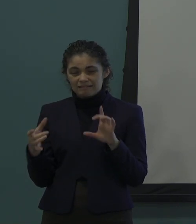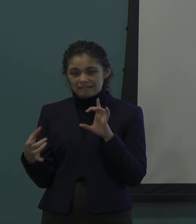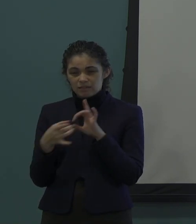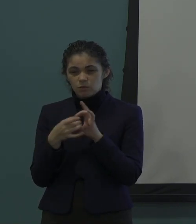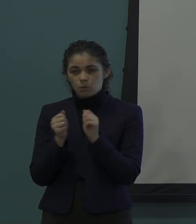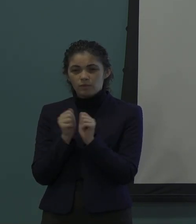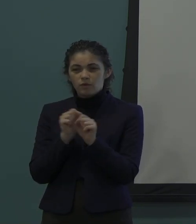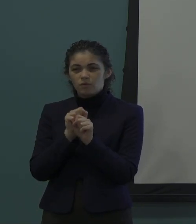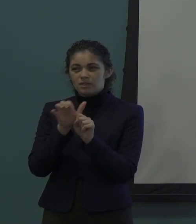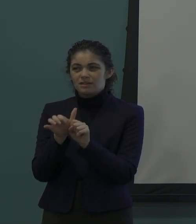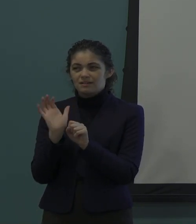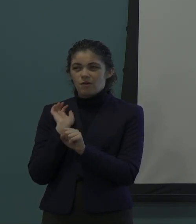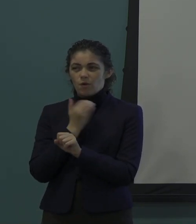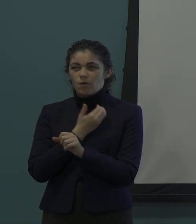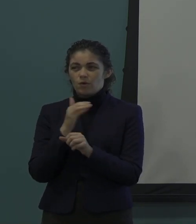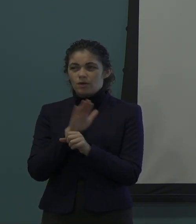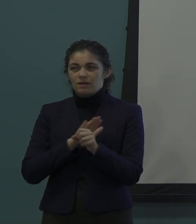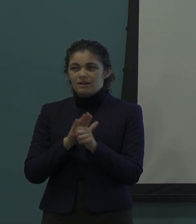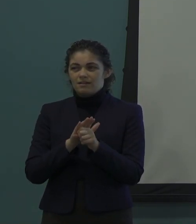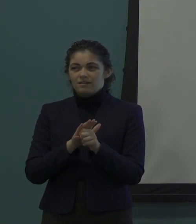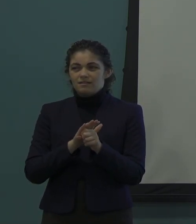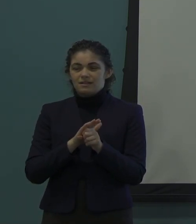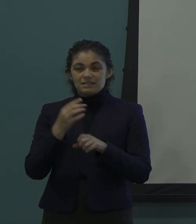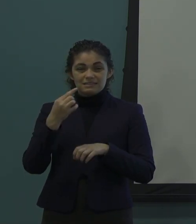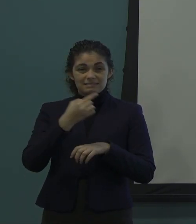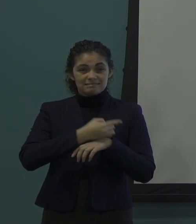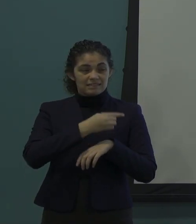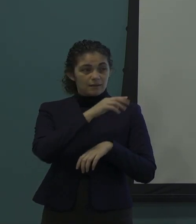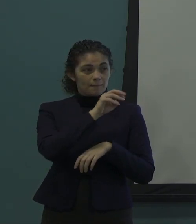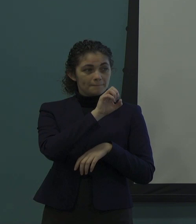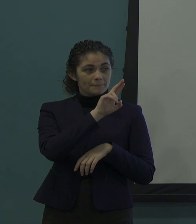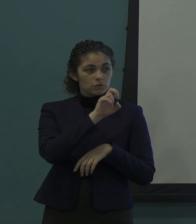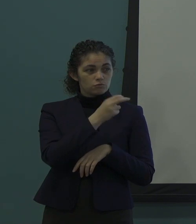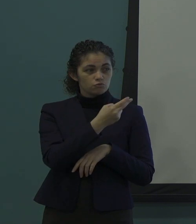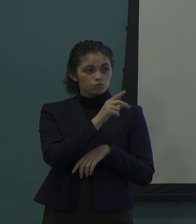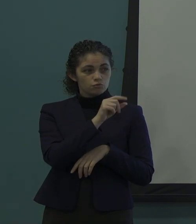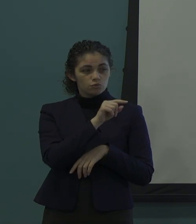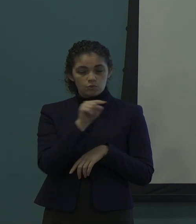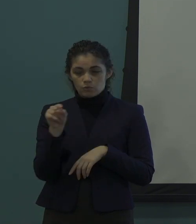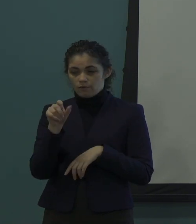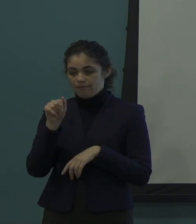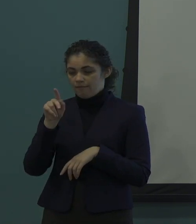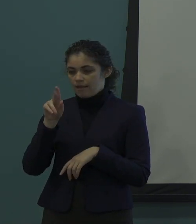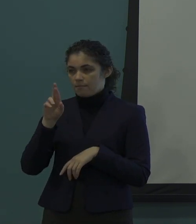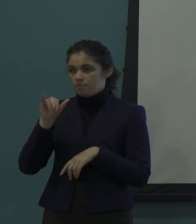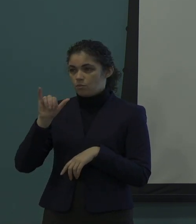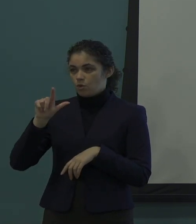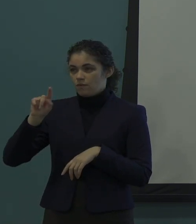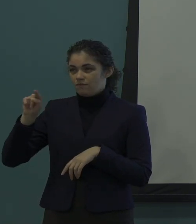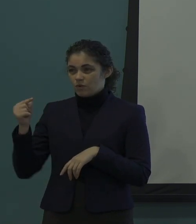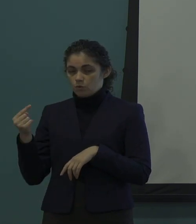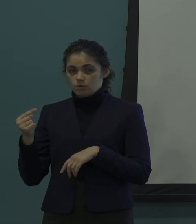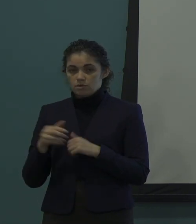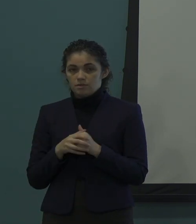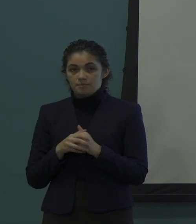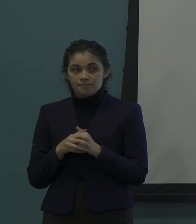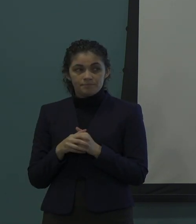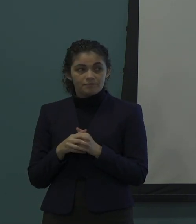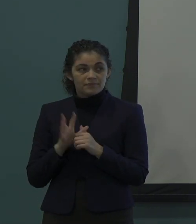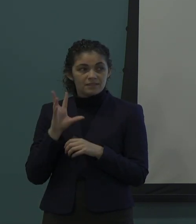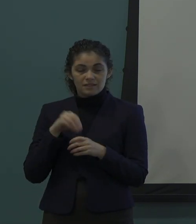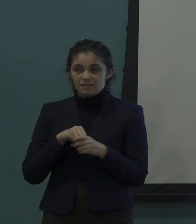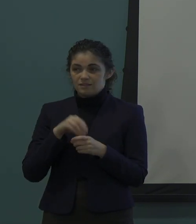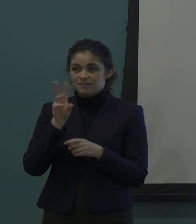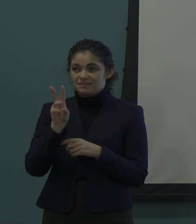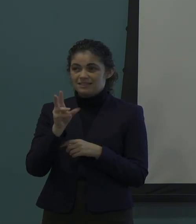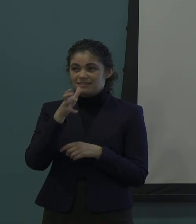to COVID-19 in our jurisdiction between the dates of March 20th and April 1st. And those include